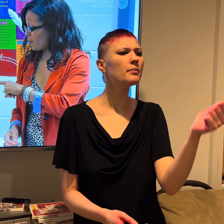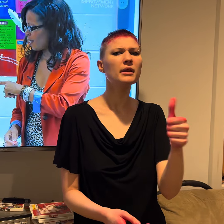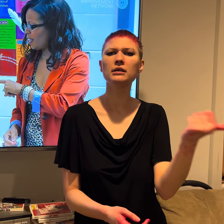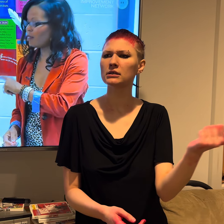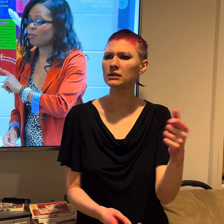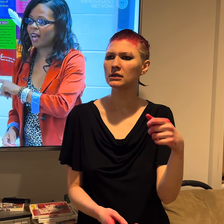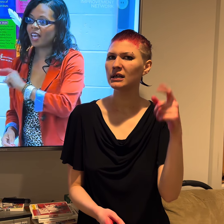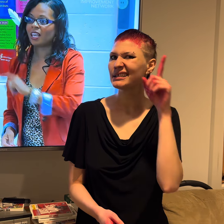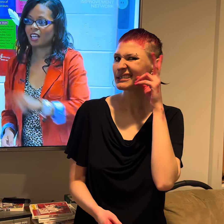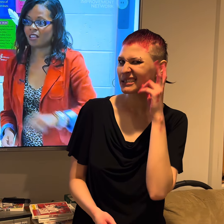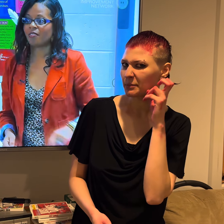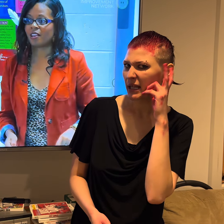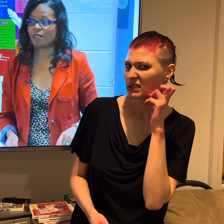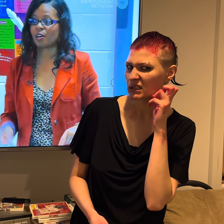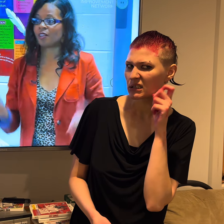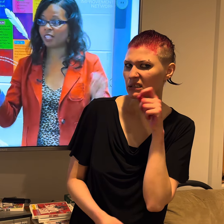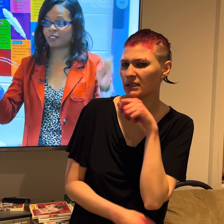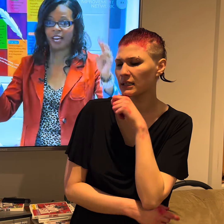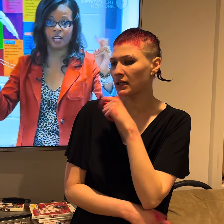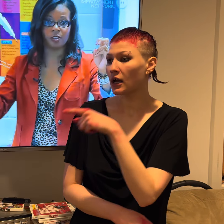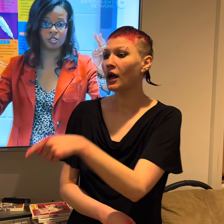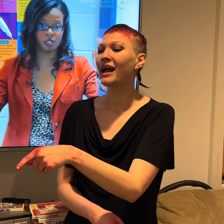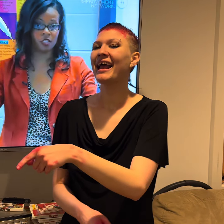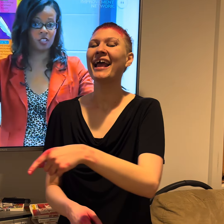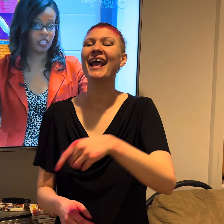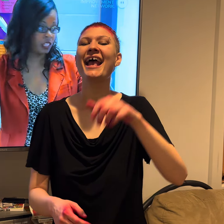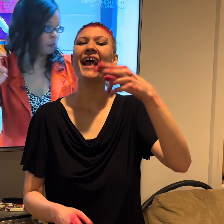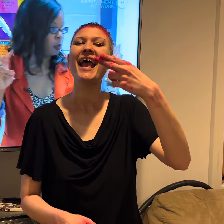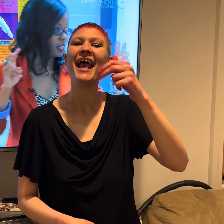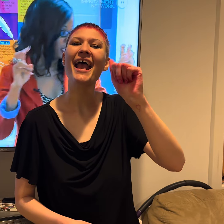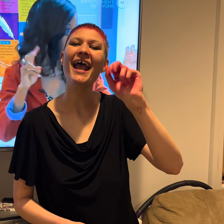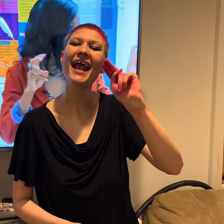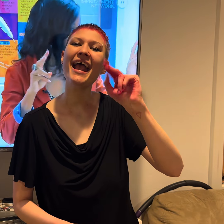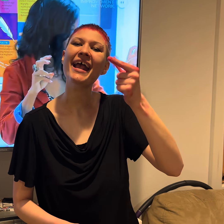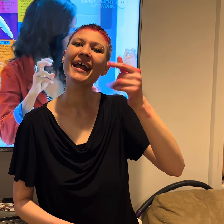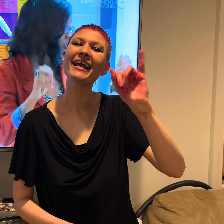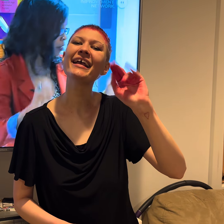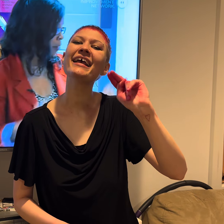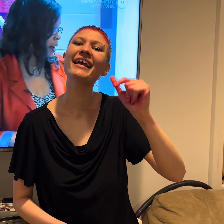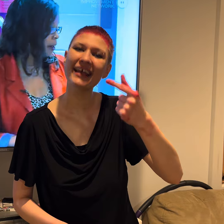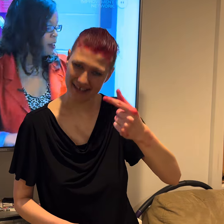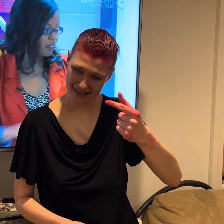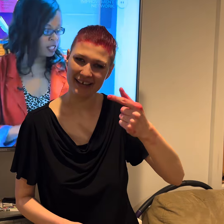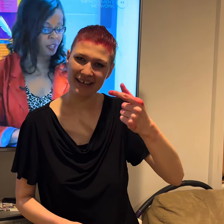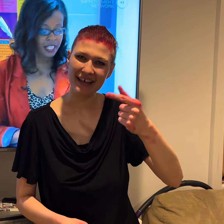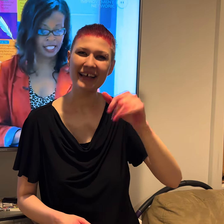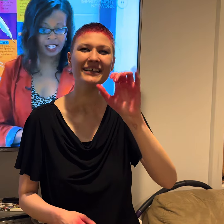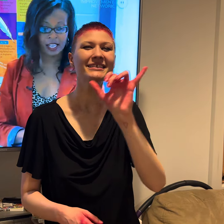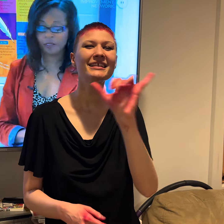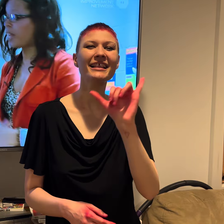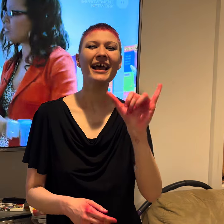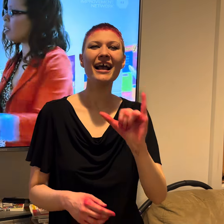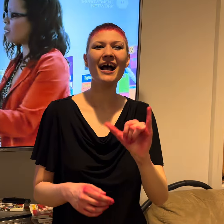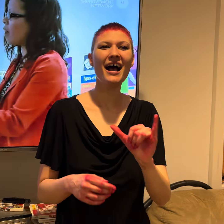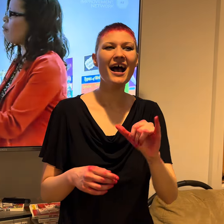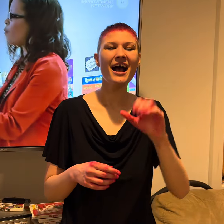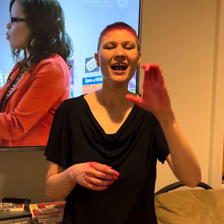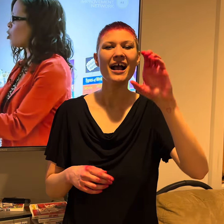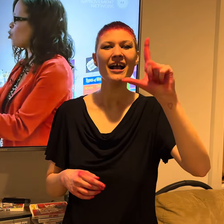He left you hanging. Okay, you ever heard of cliffhangers in good movies that you watch? Okay, that's what he did. Okay, to kind of force your